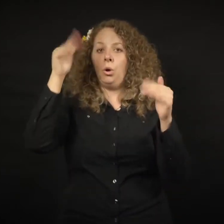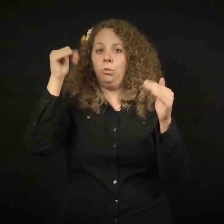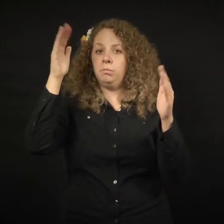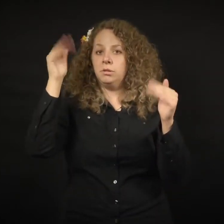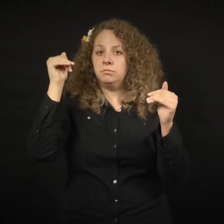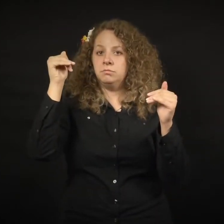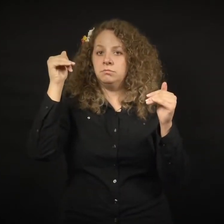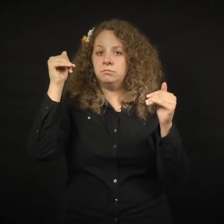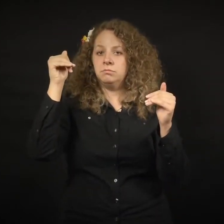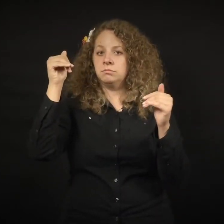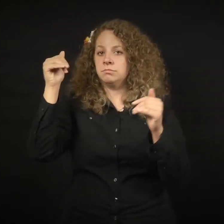Hope.